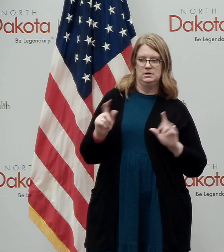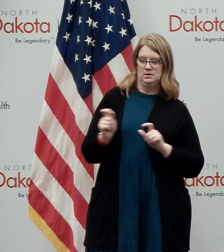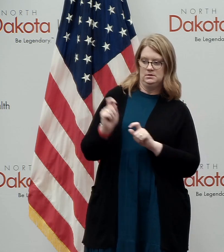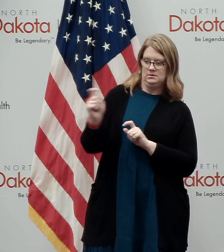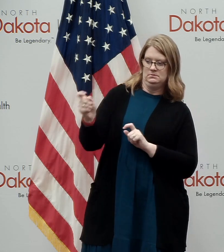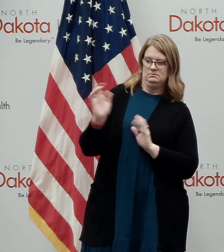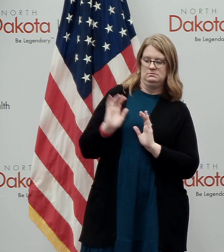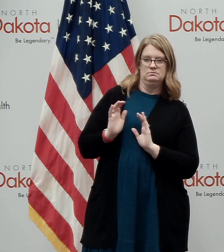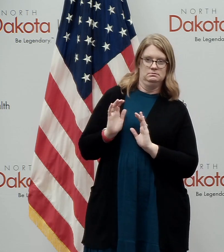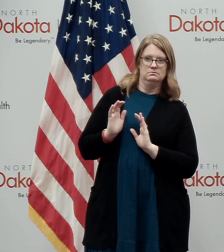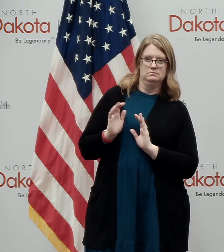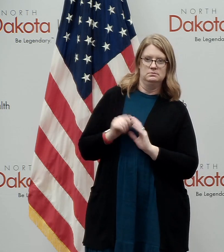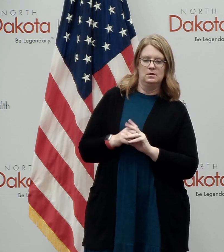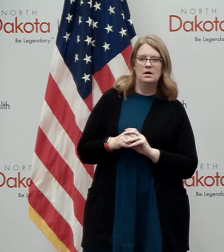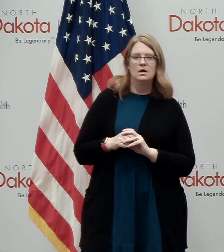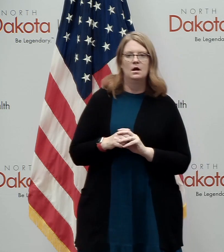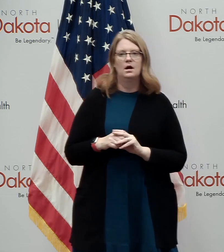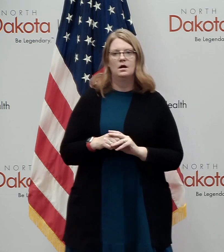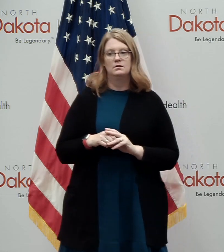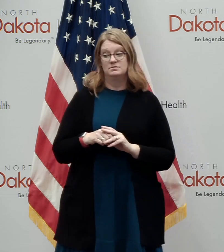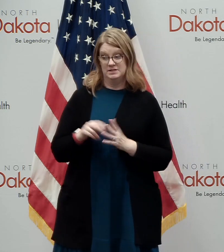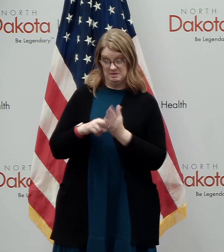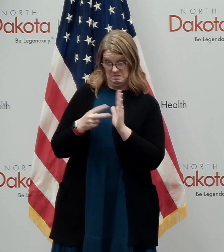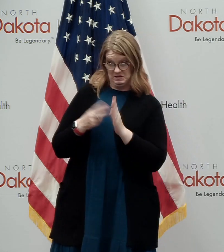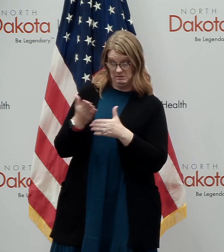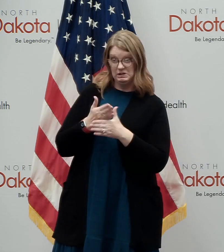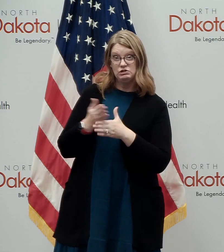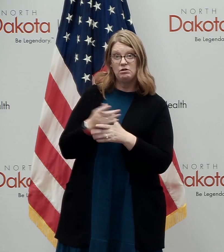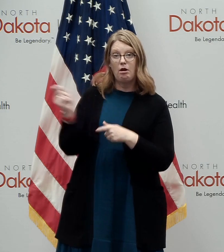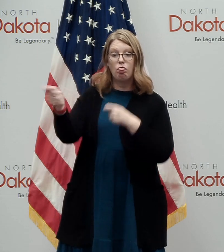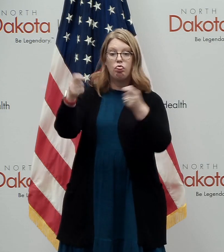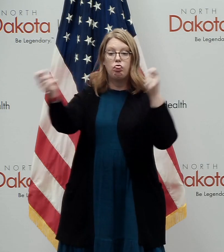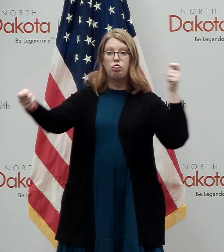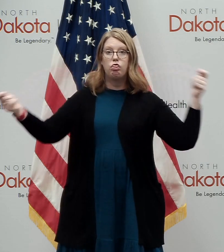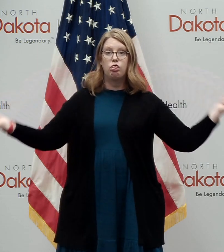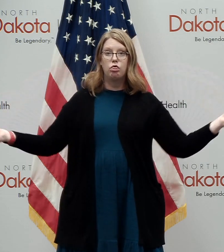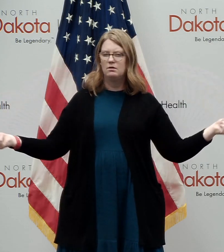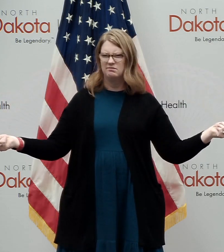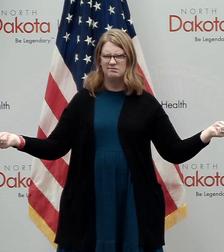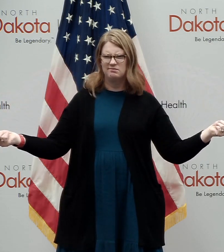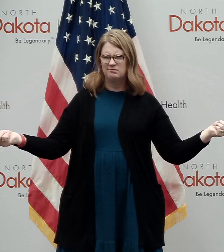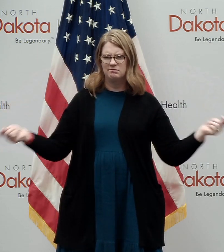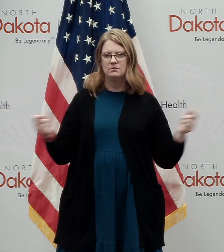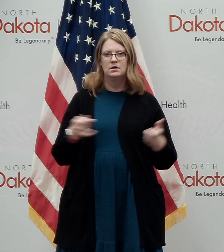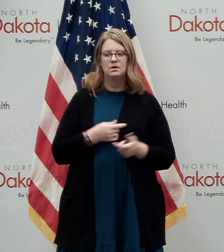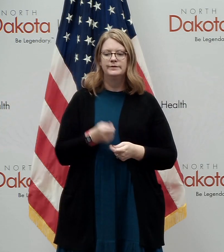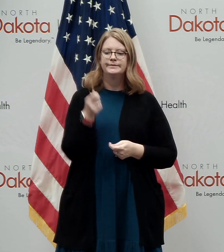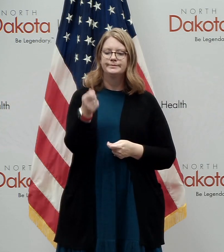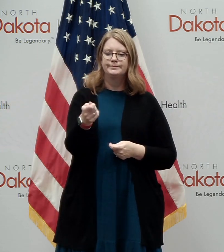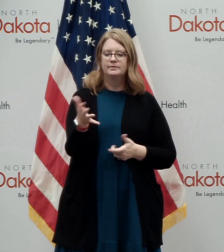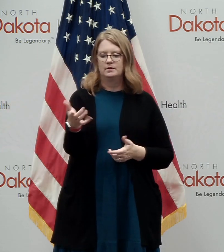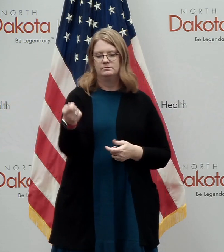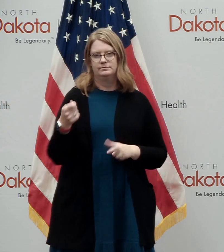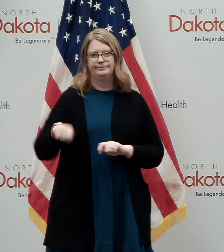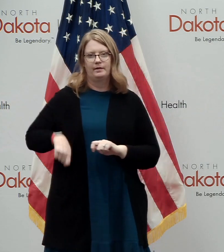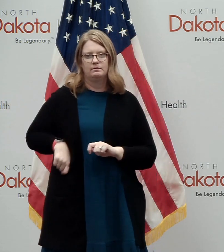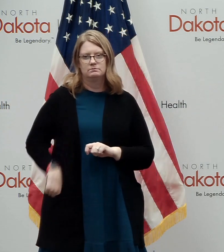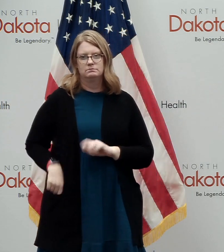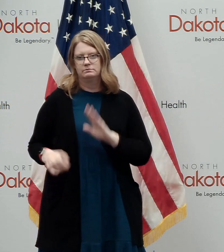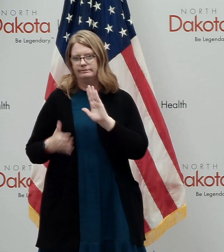with anybody else. And so they'll be able to mark their ballot that